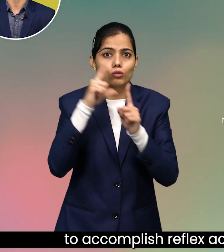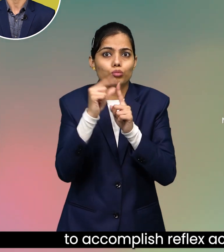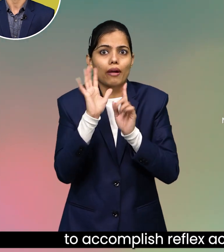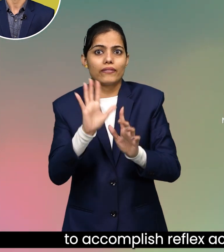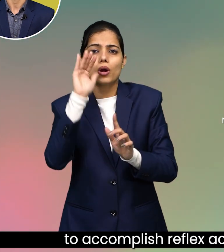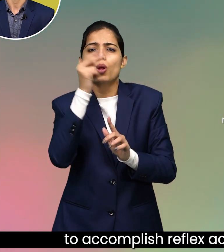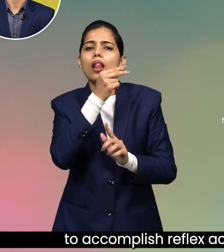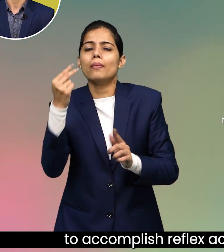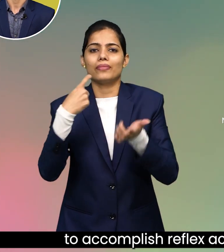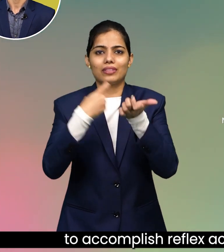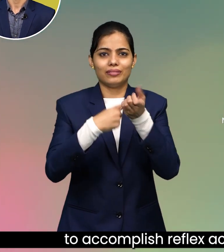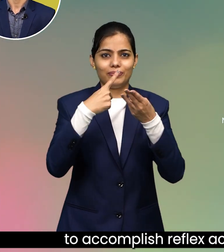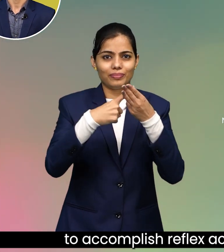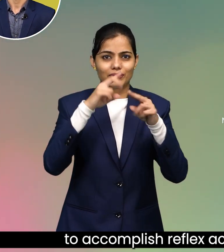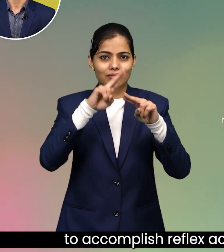reflex arc.